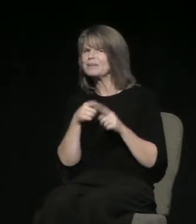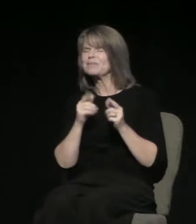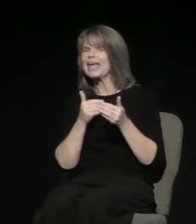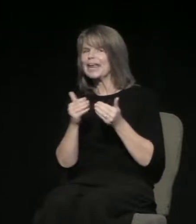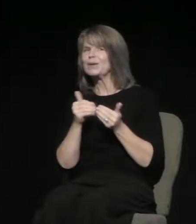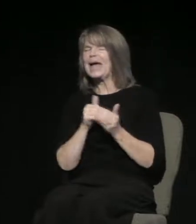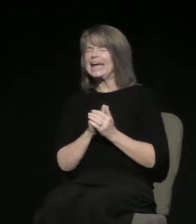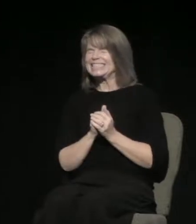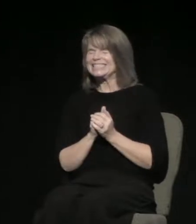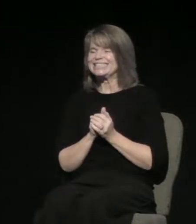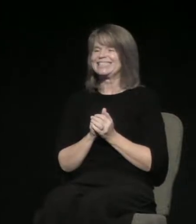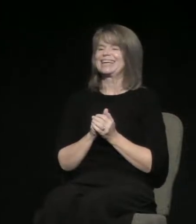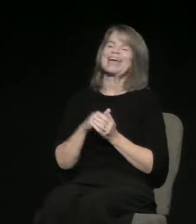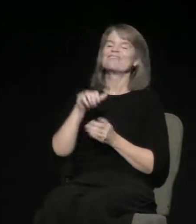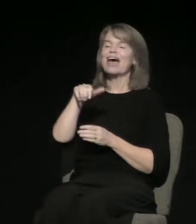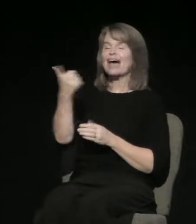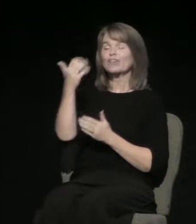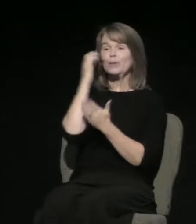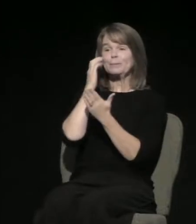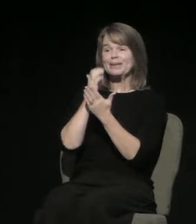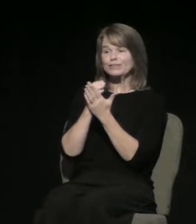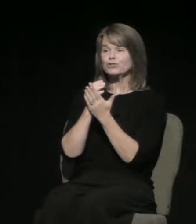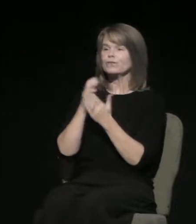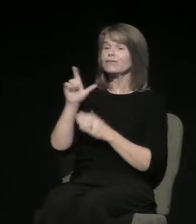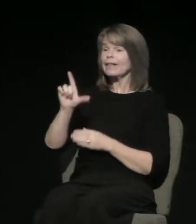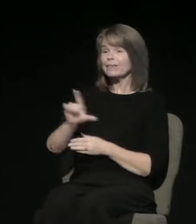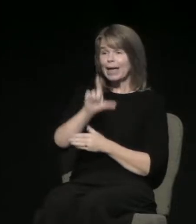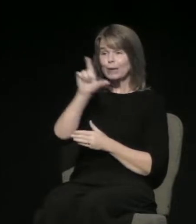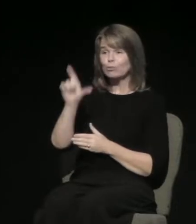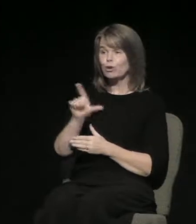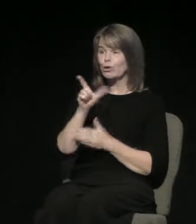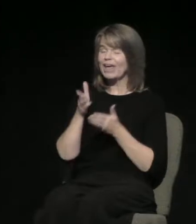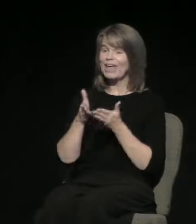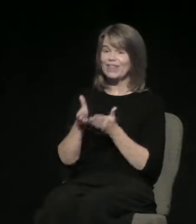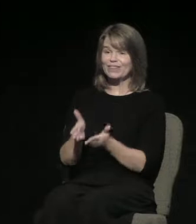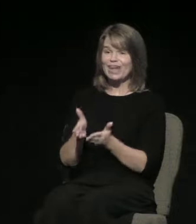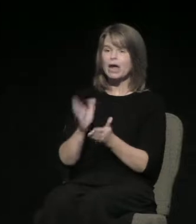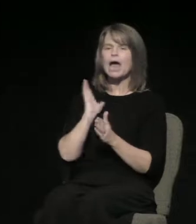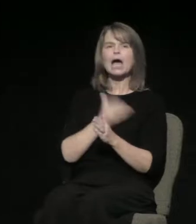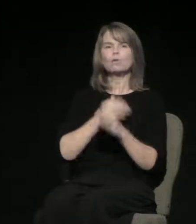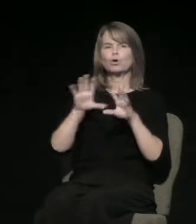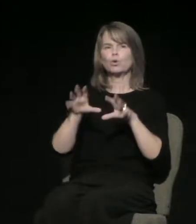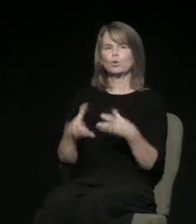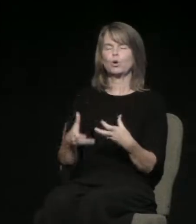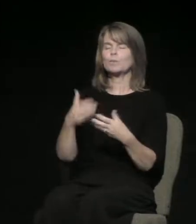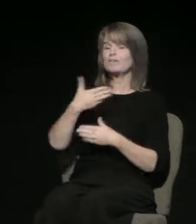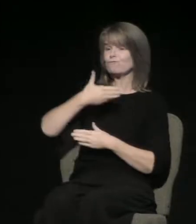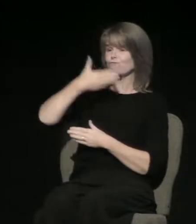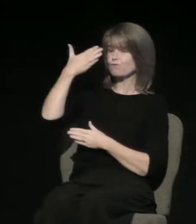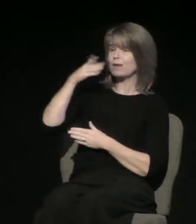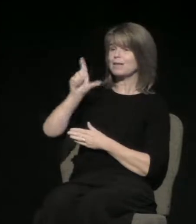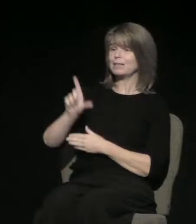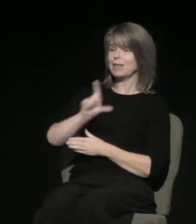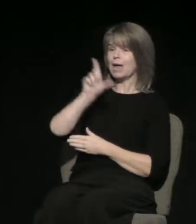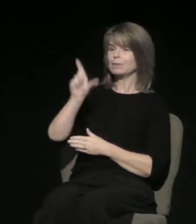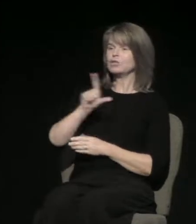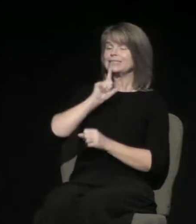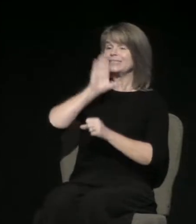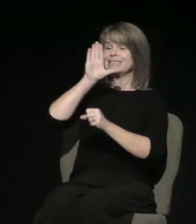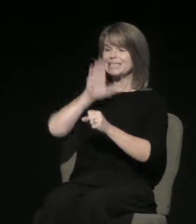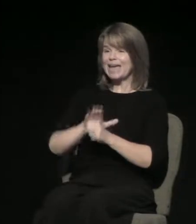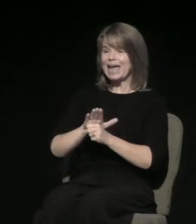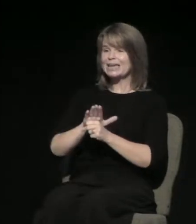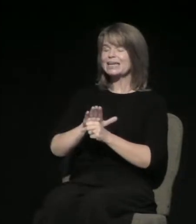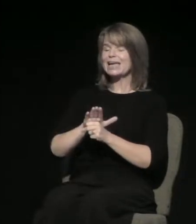anyway And then we have Other pictures Of the library there This is our group Standing in front Of the library That's dedicated To